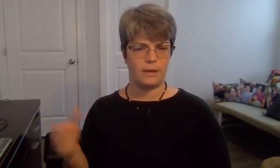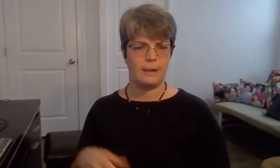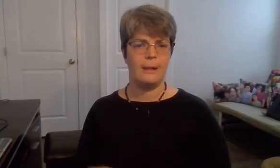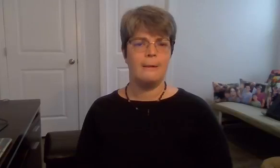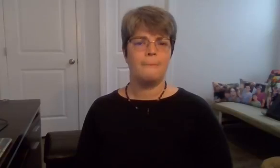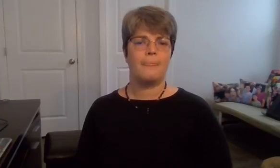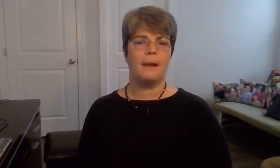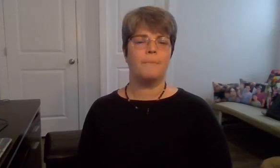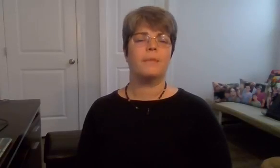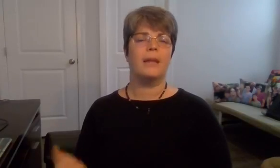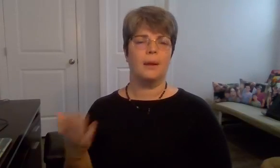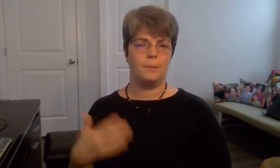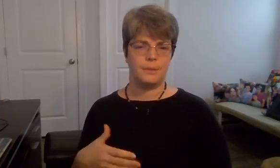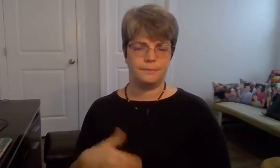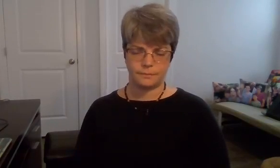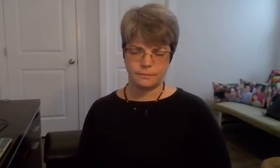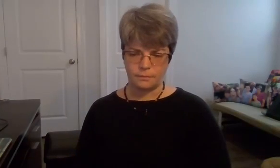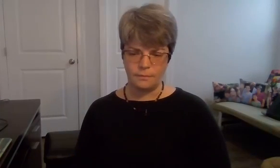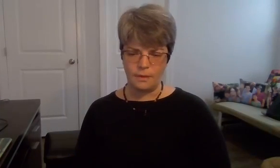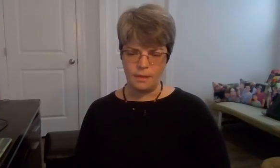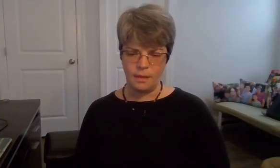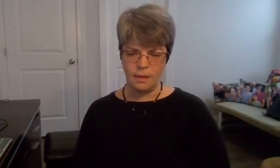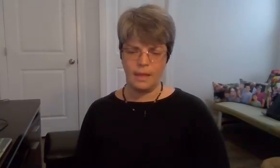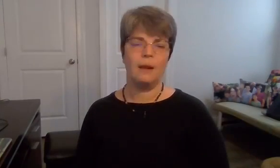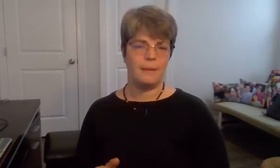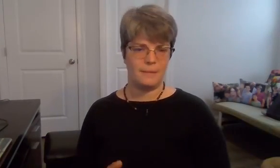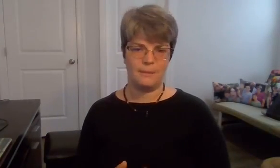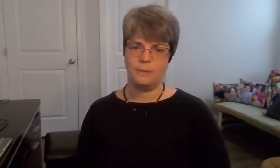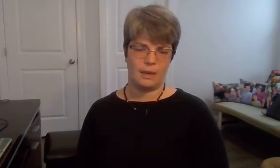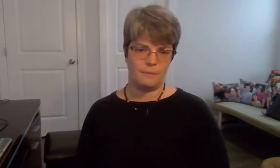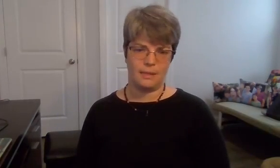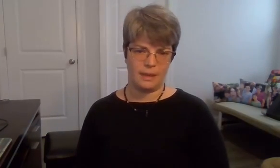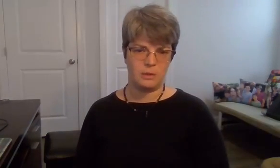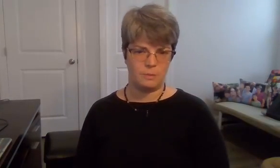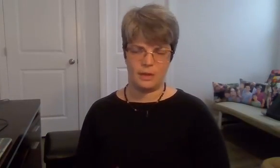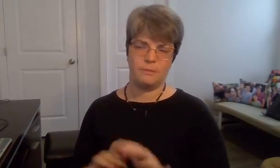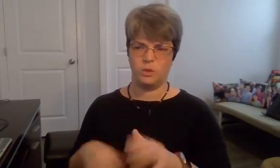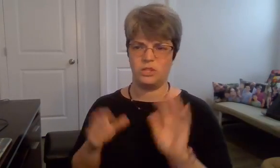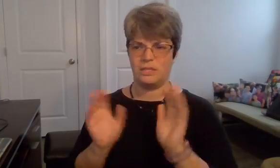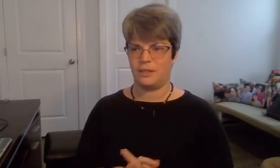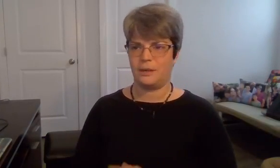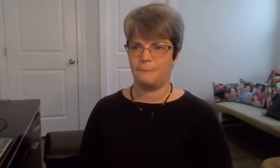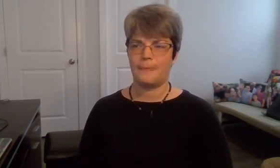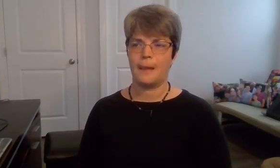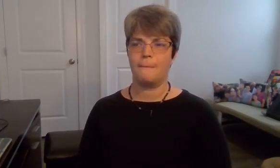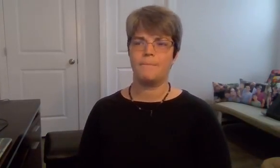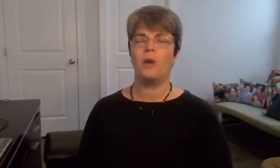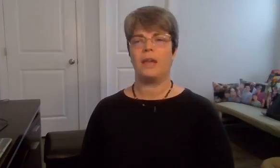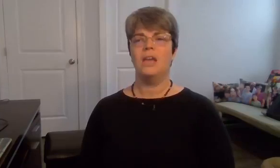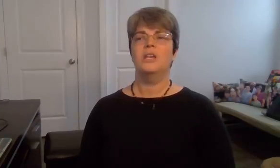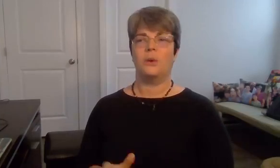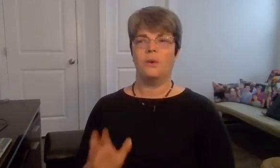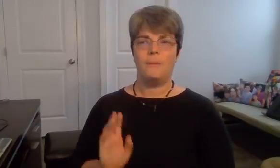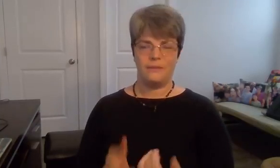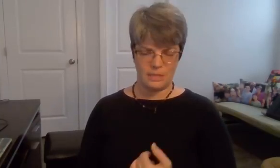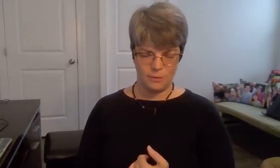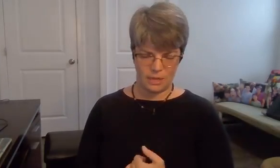thing, it helped them be able to pick up the language better. We'll just leave it there. Okay, so benefits communicating